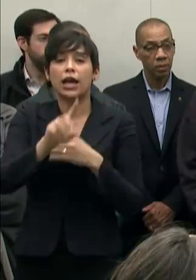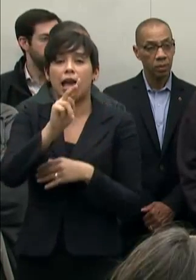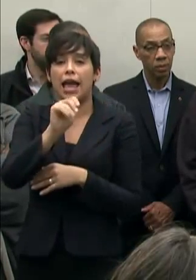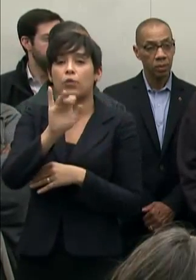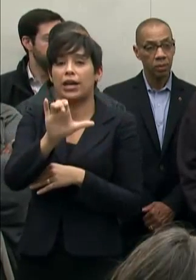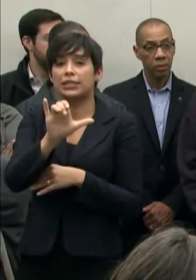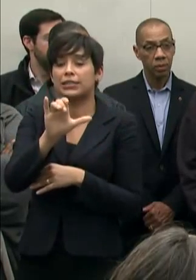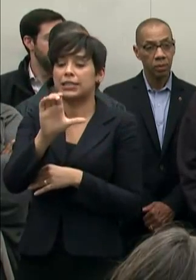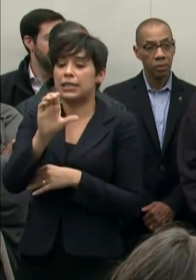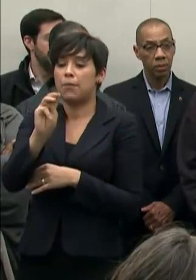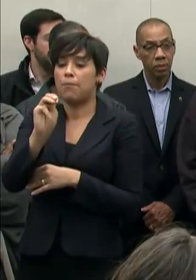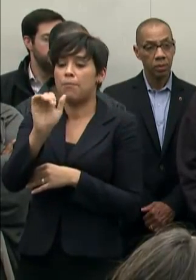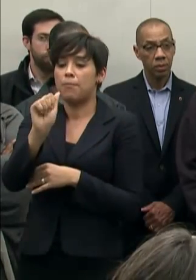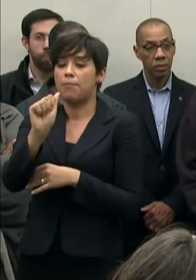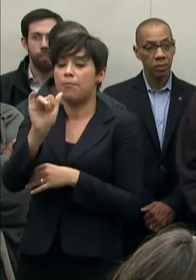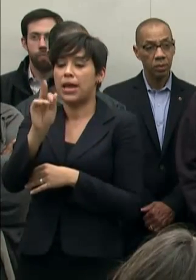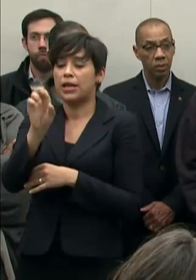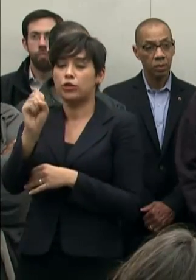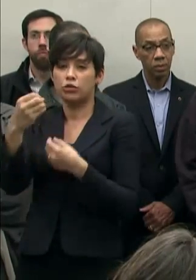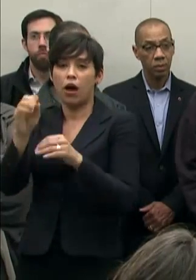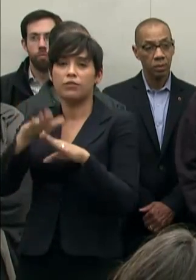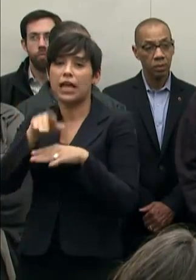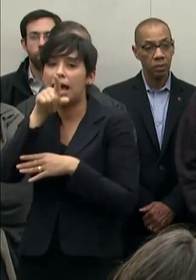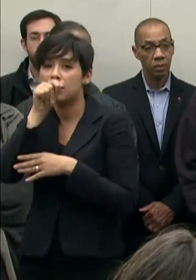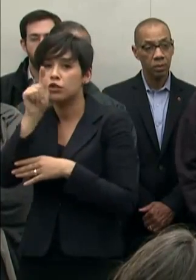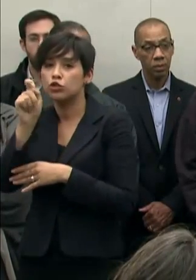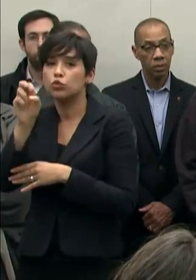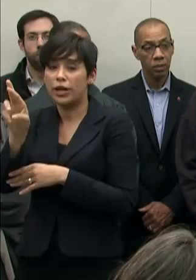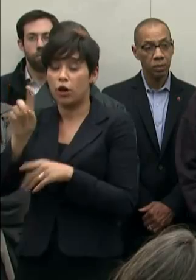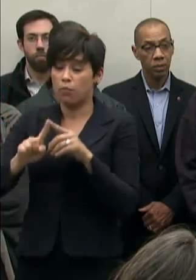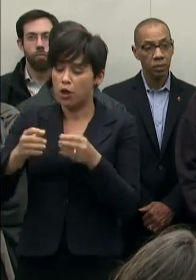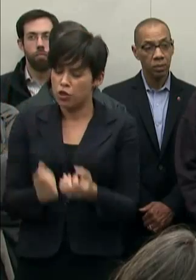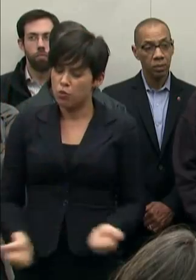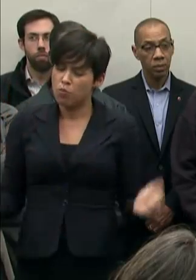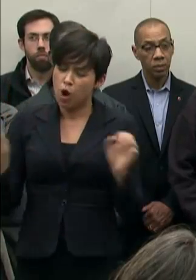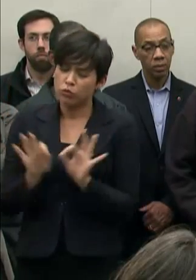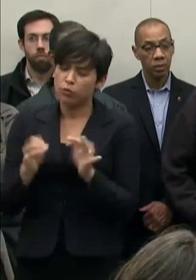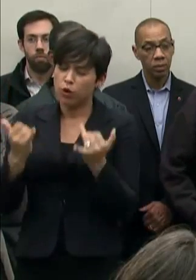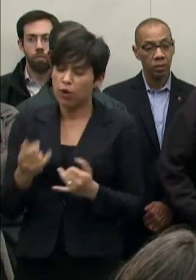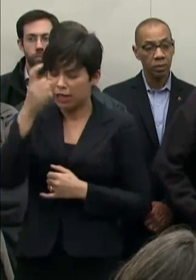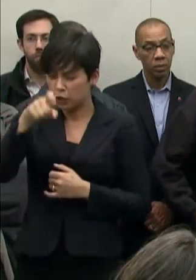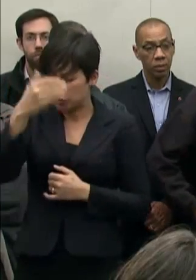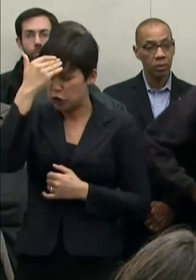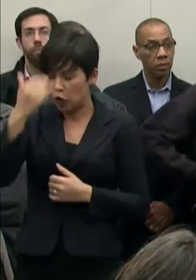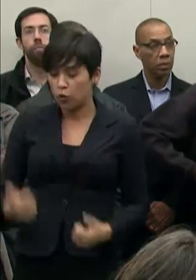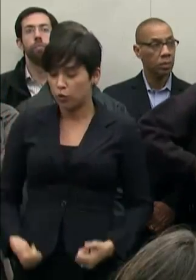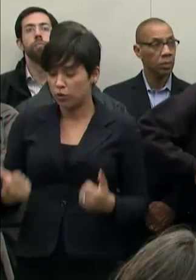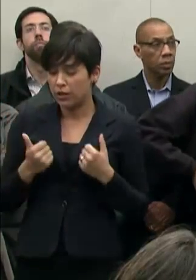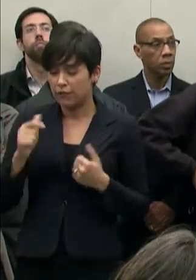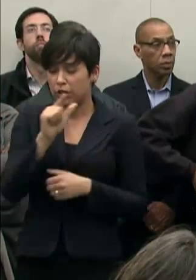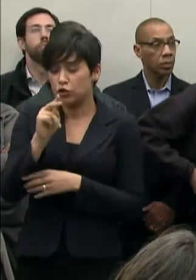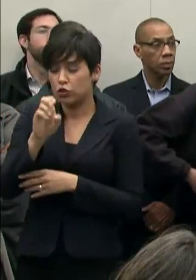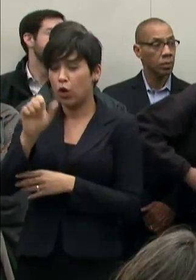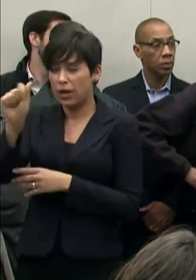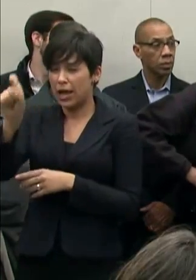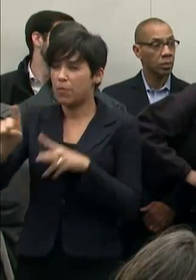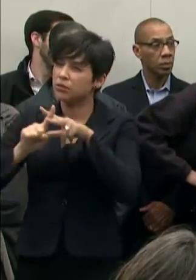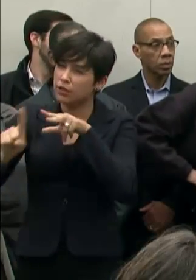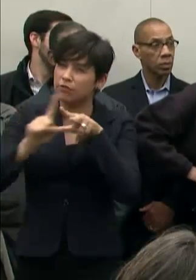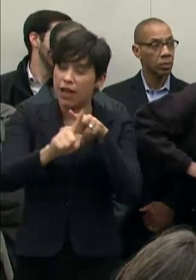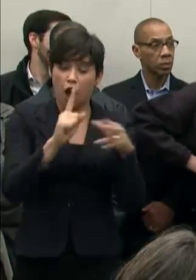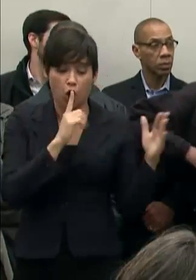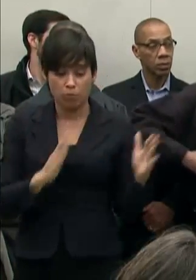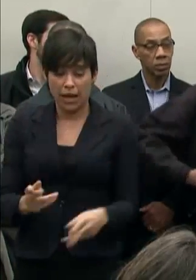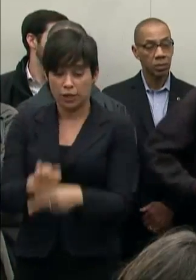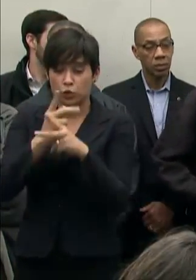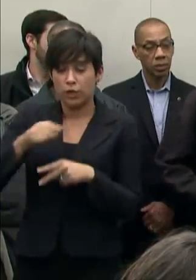thing I can say right now is if you live in Zone A, you must evacuate. We have a plan to keep you and New Yorkers safe. If you follow that